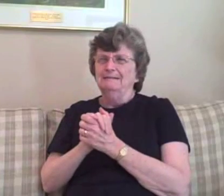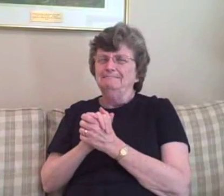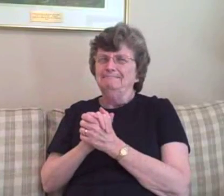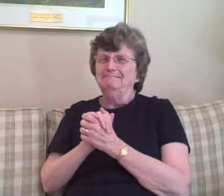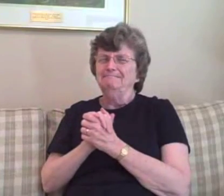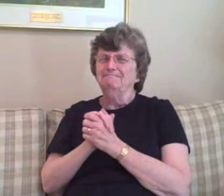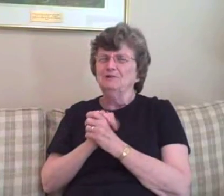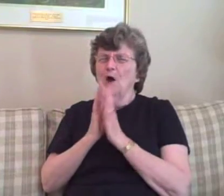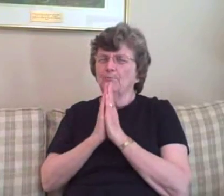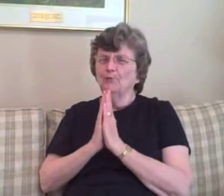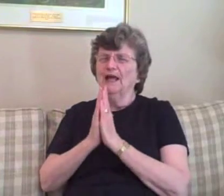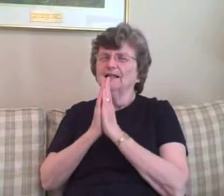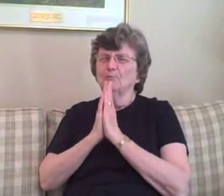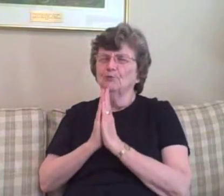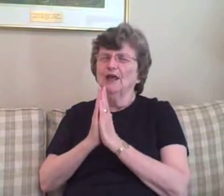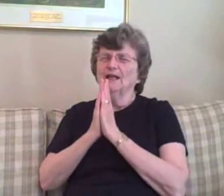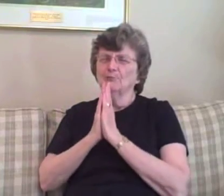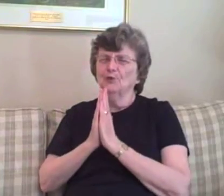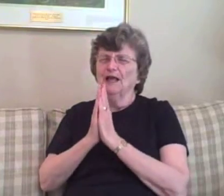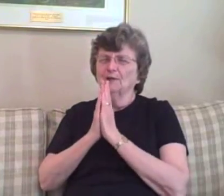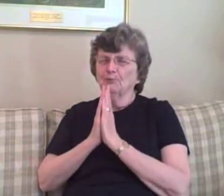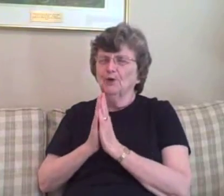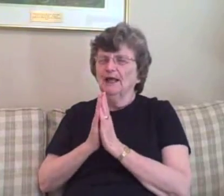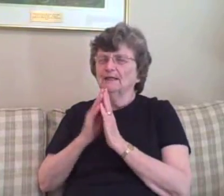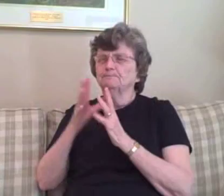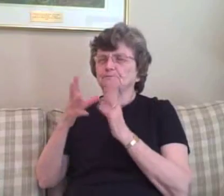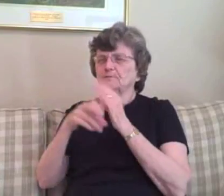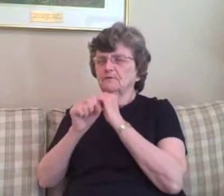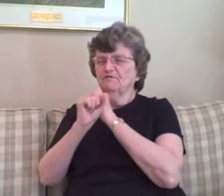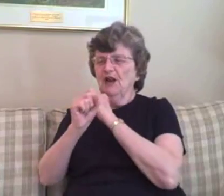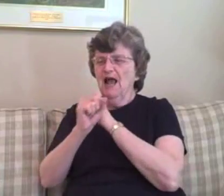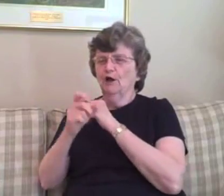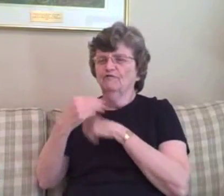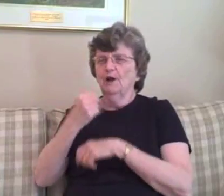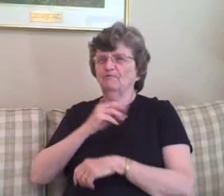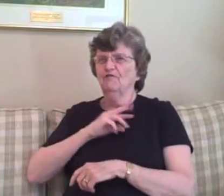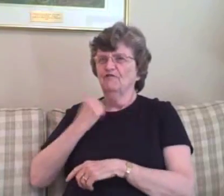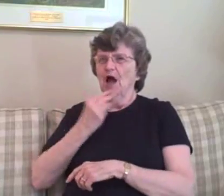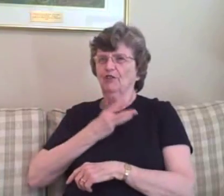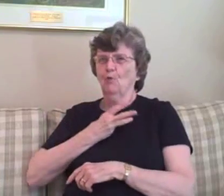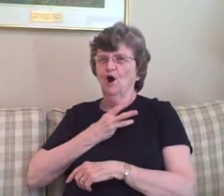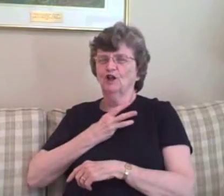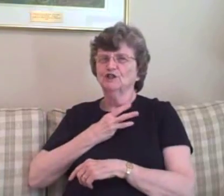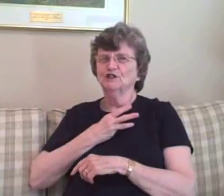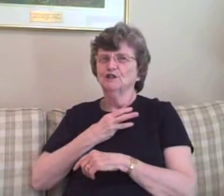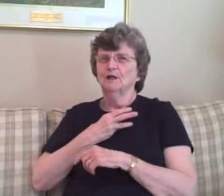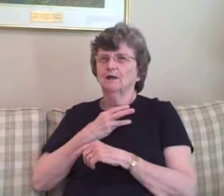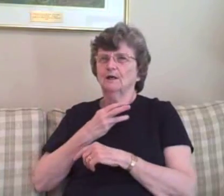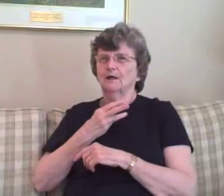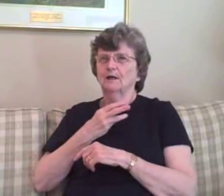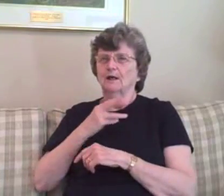school. So I prayed and prayed about it and talked to Father